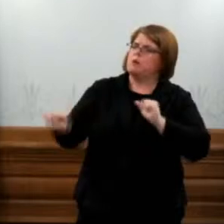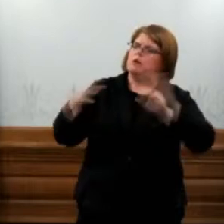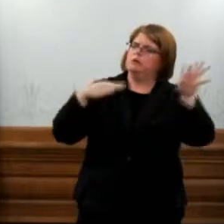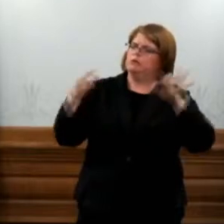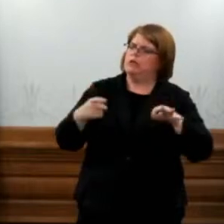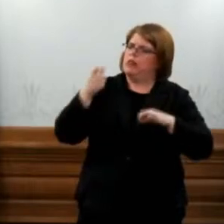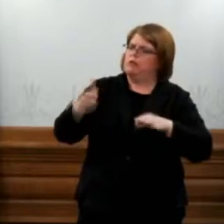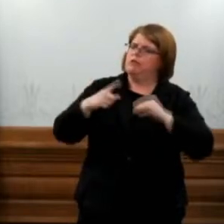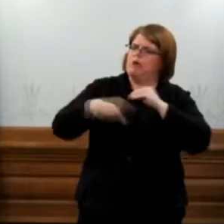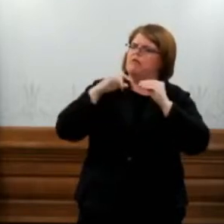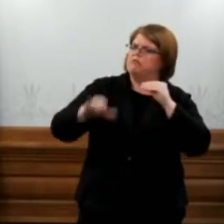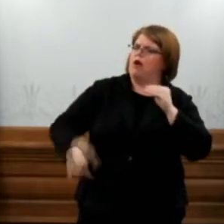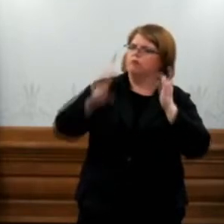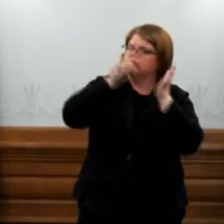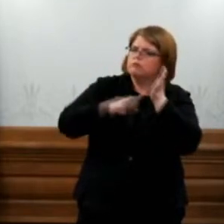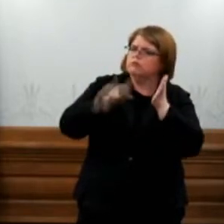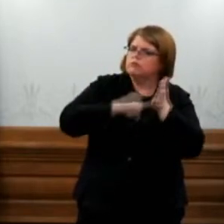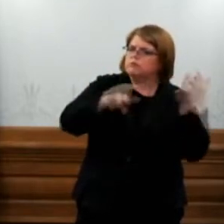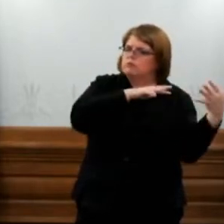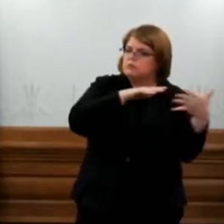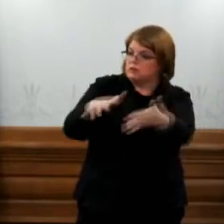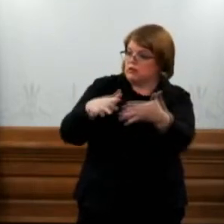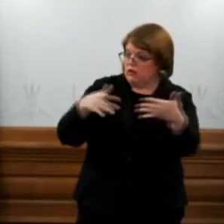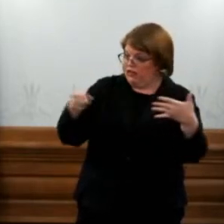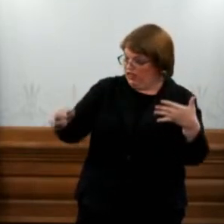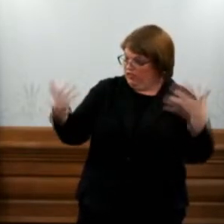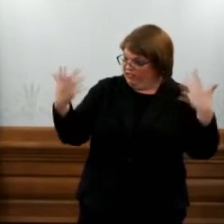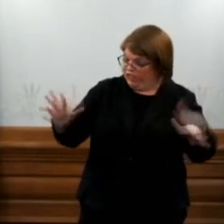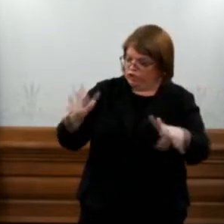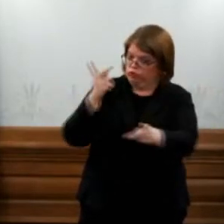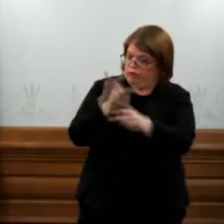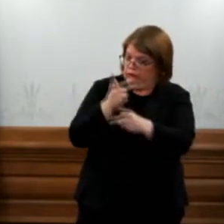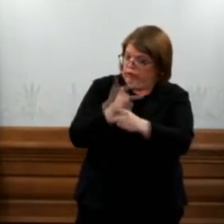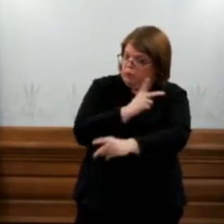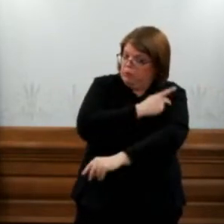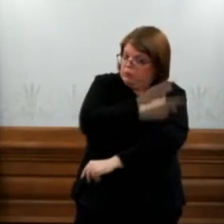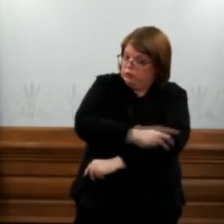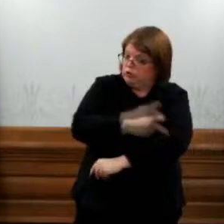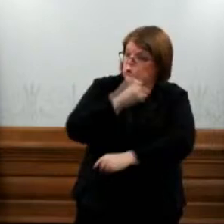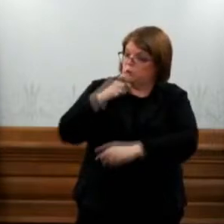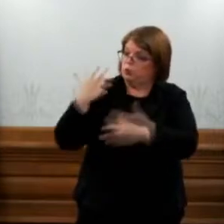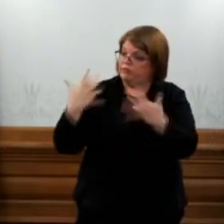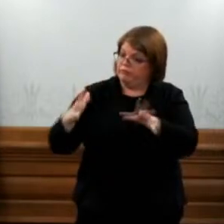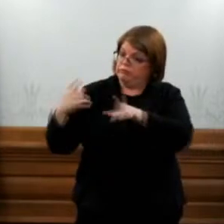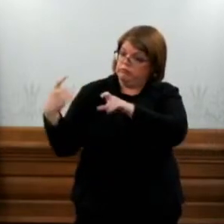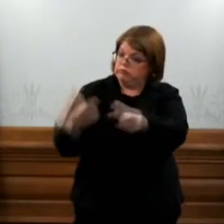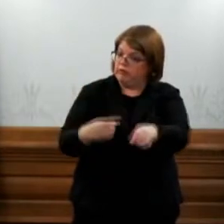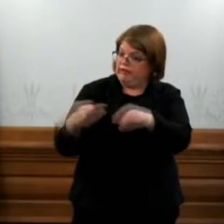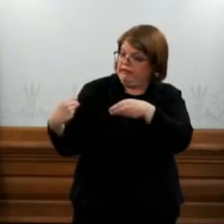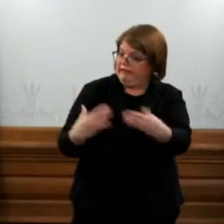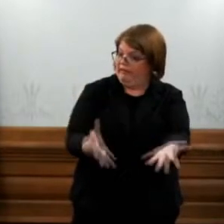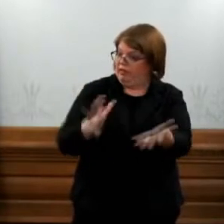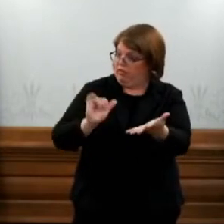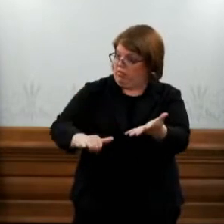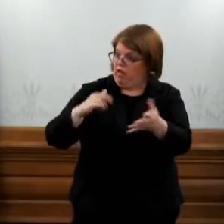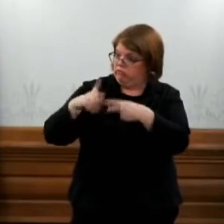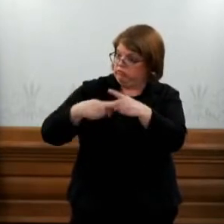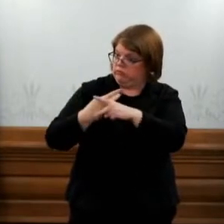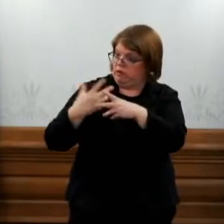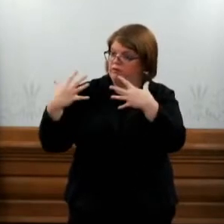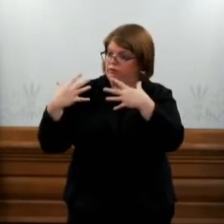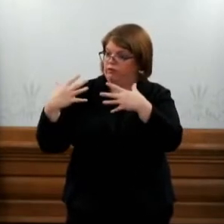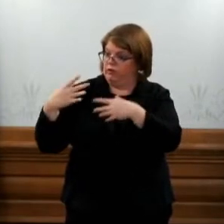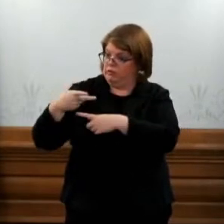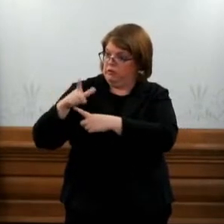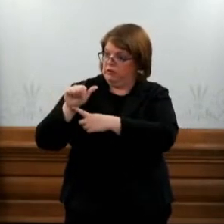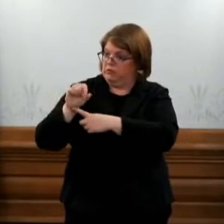how that study went? Have you seen patients and taken care of patients who were given the convalescent plasma? Yeah, absolutely. So we were a study